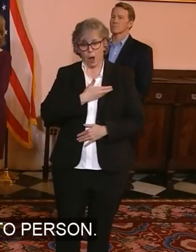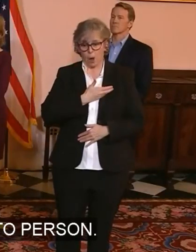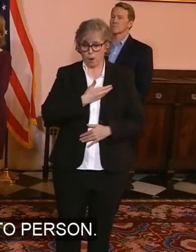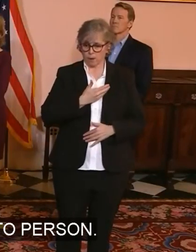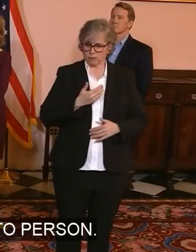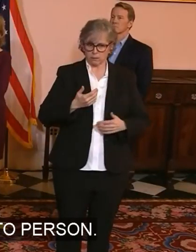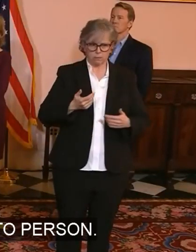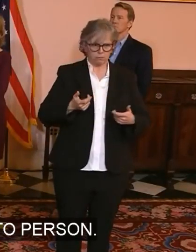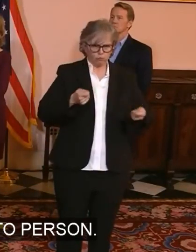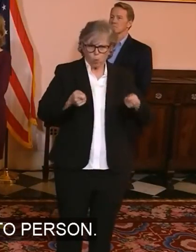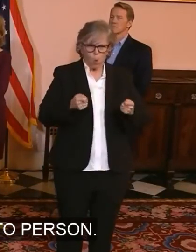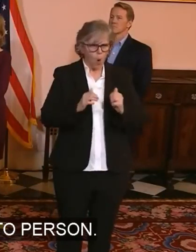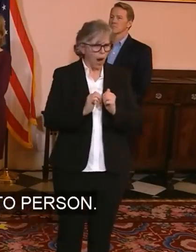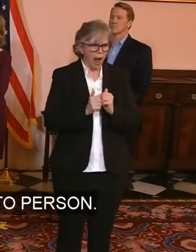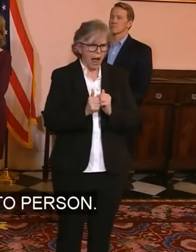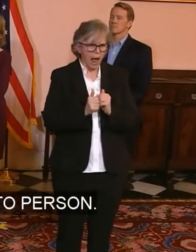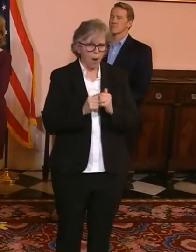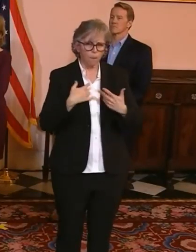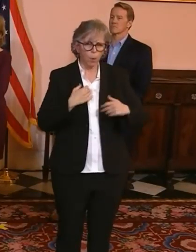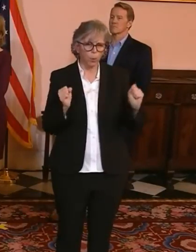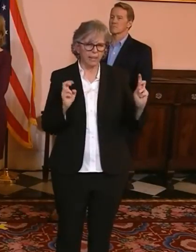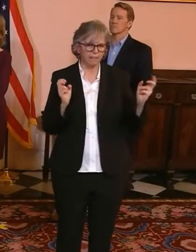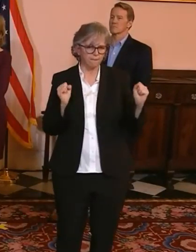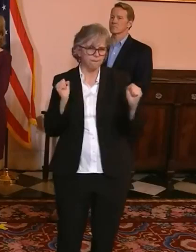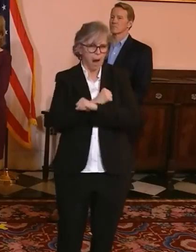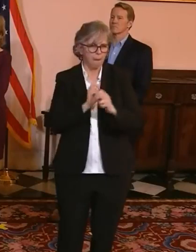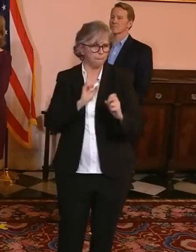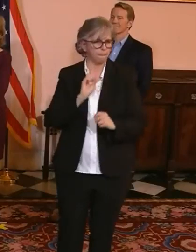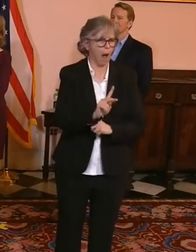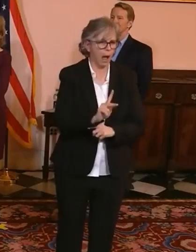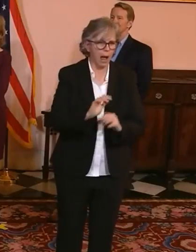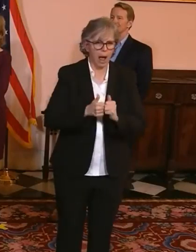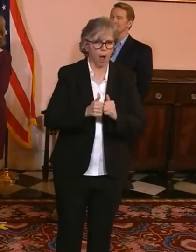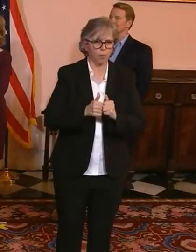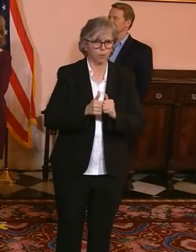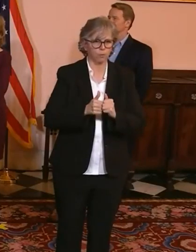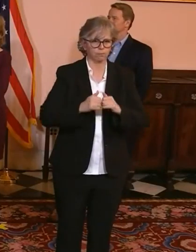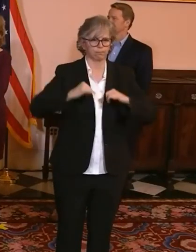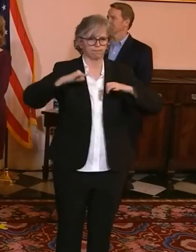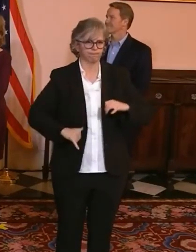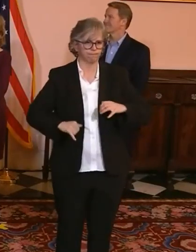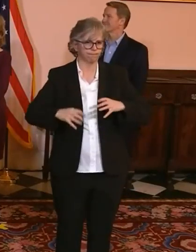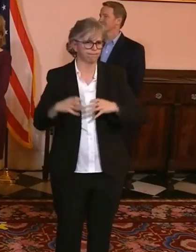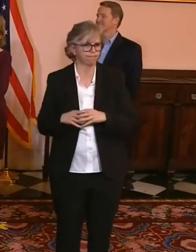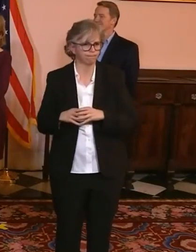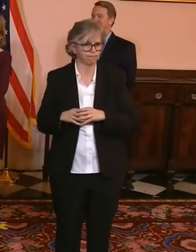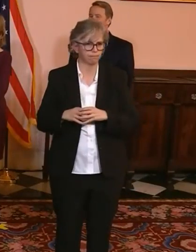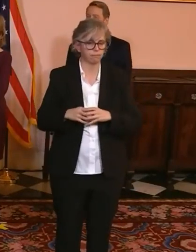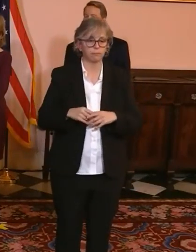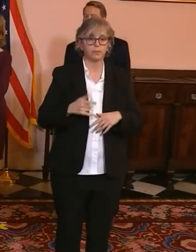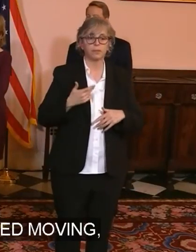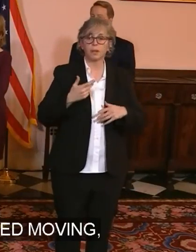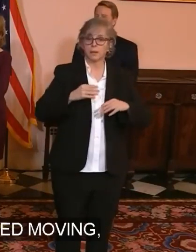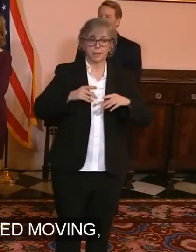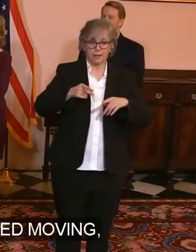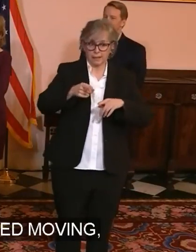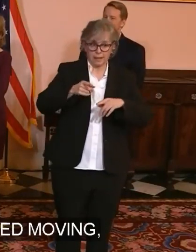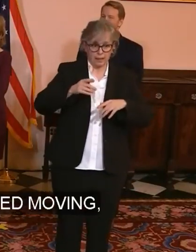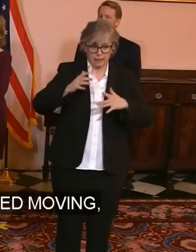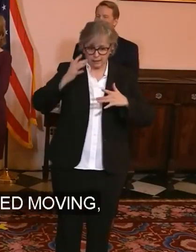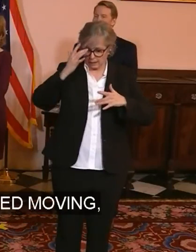moving, when you stop moving, when I stop moving, it stops moving. It can't reach someone